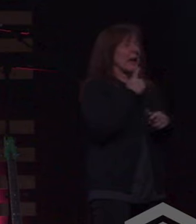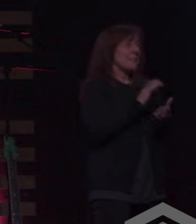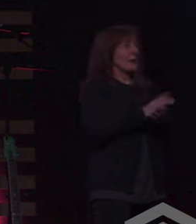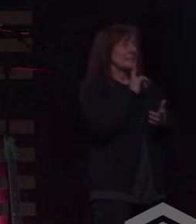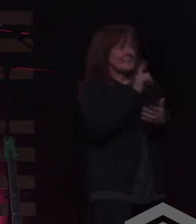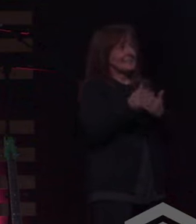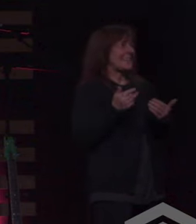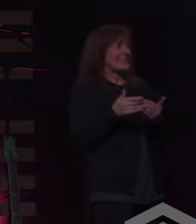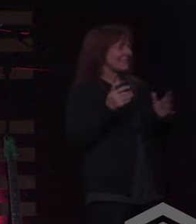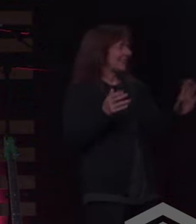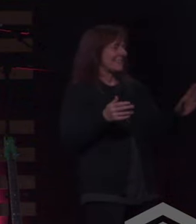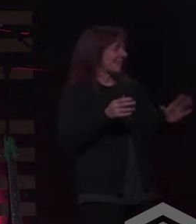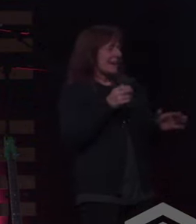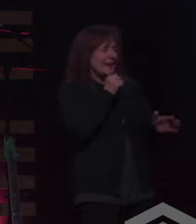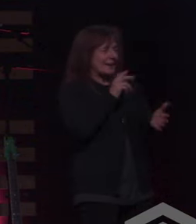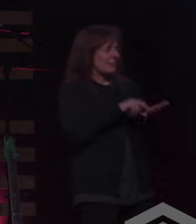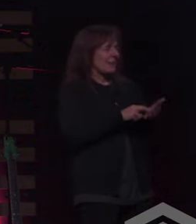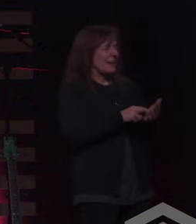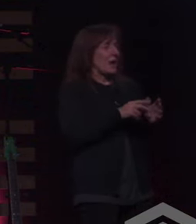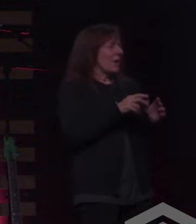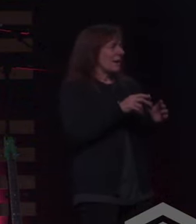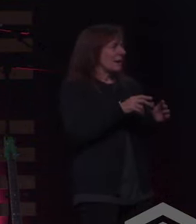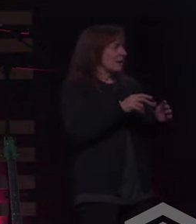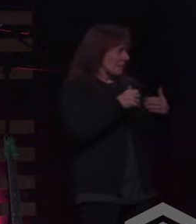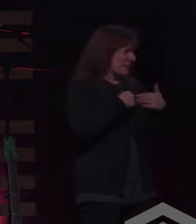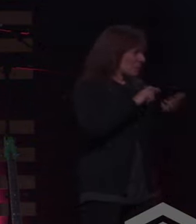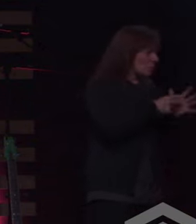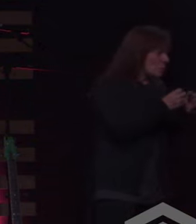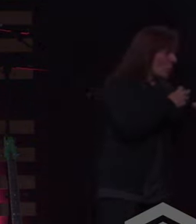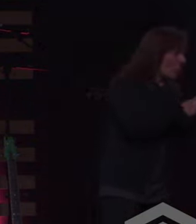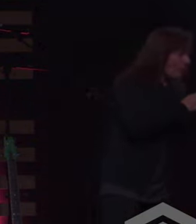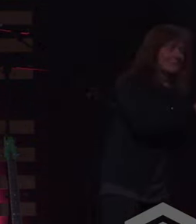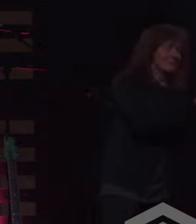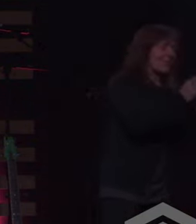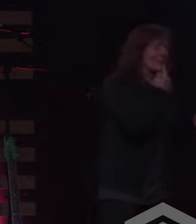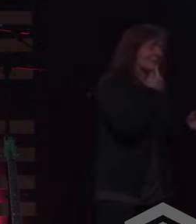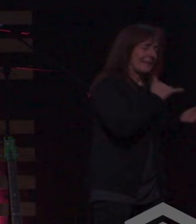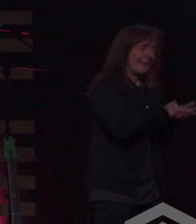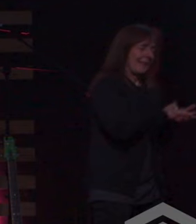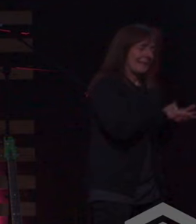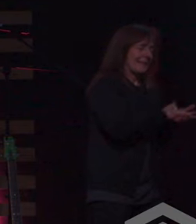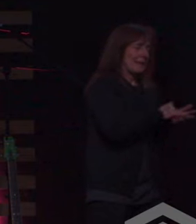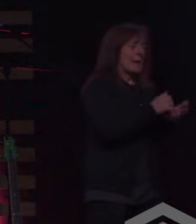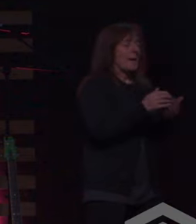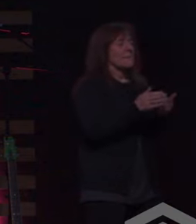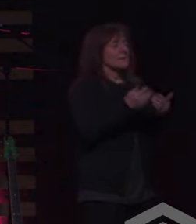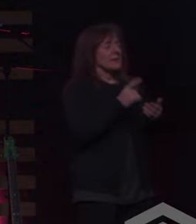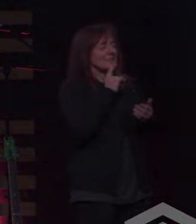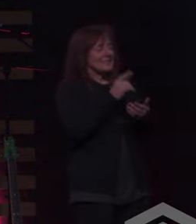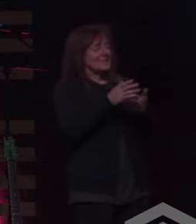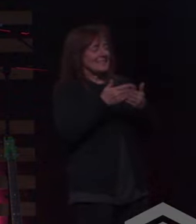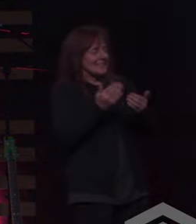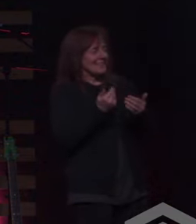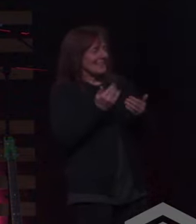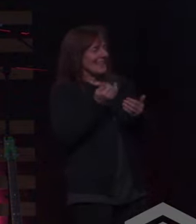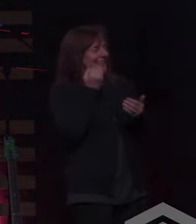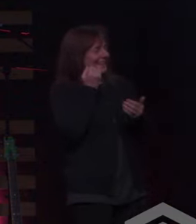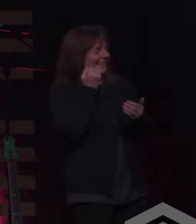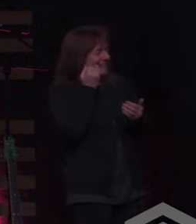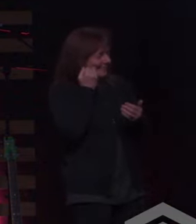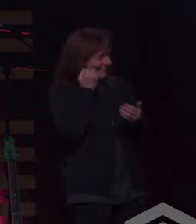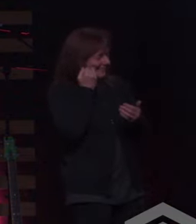is easy in the sense of like, you're not going to have any problems and things. But I believe that every marriage can come to a place where it